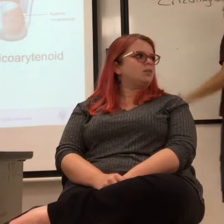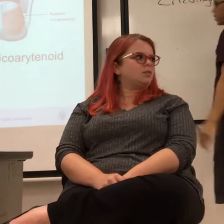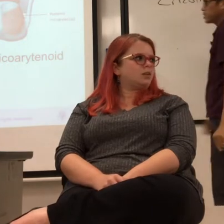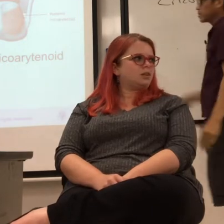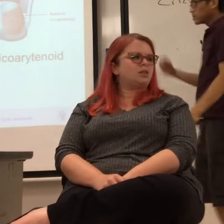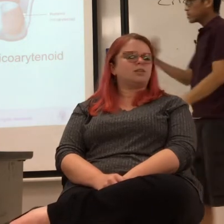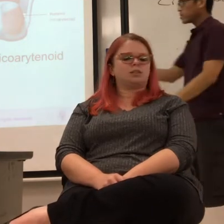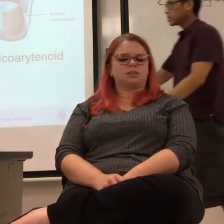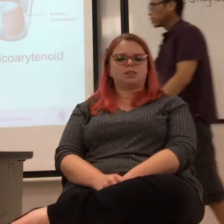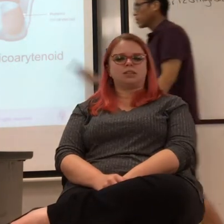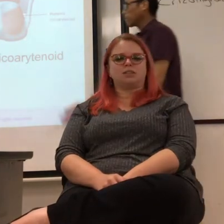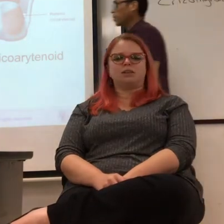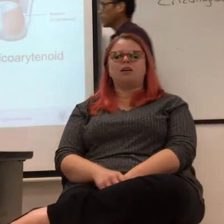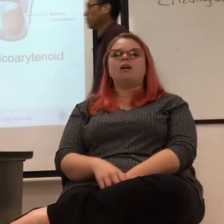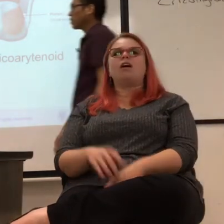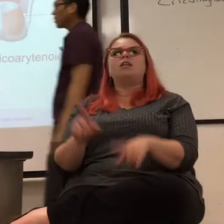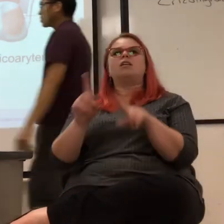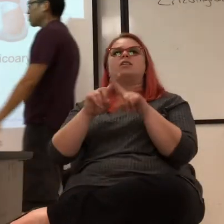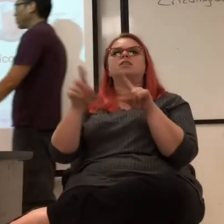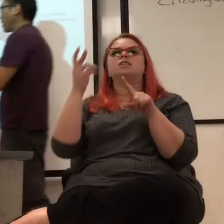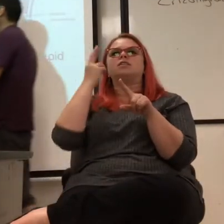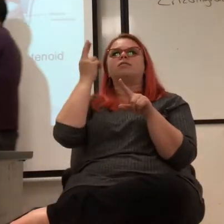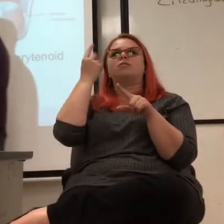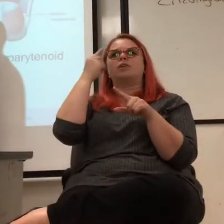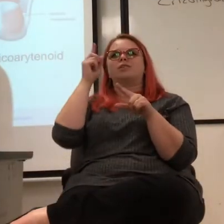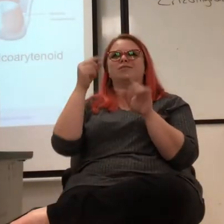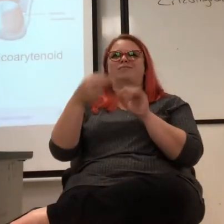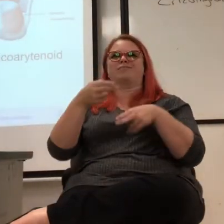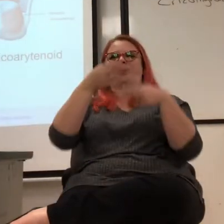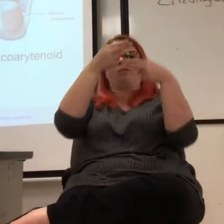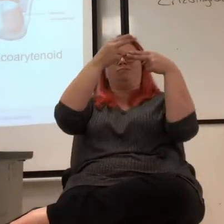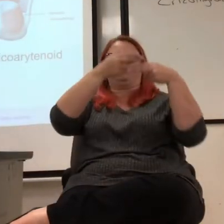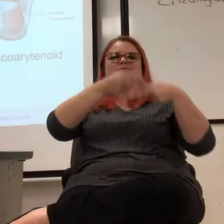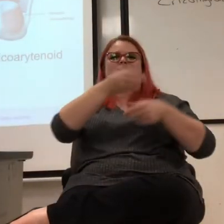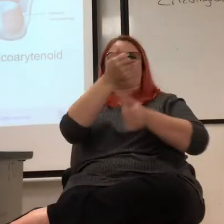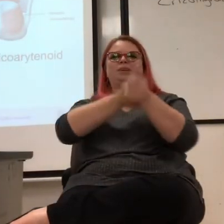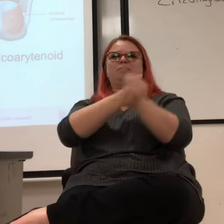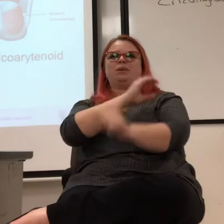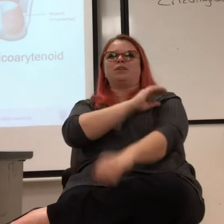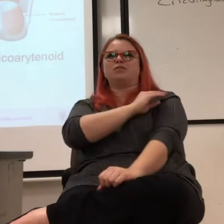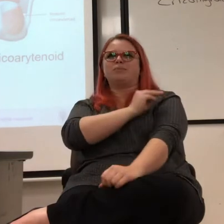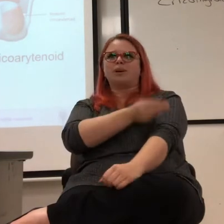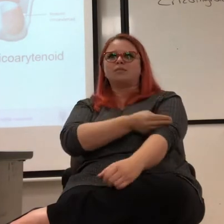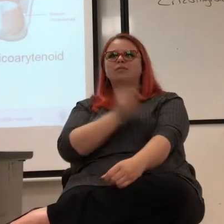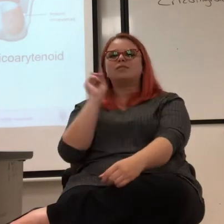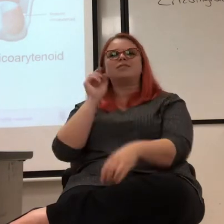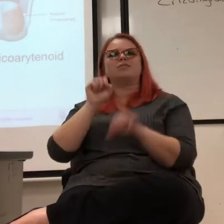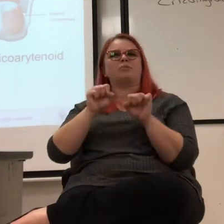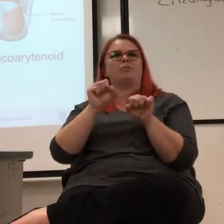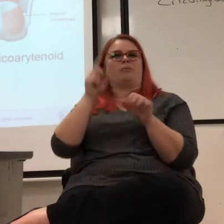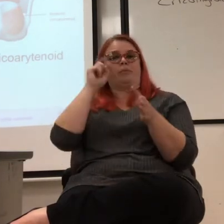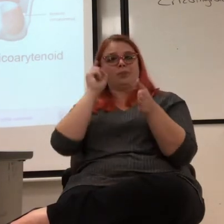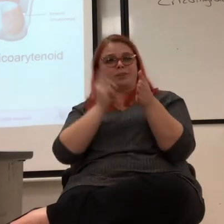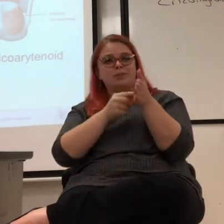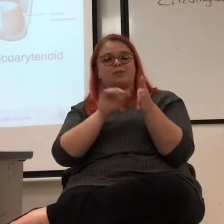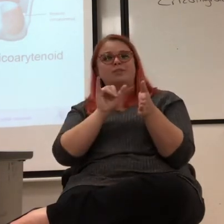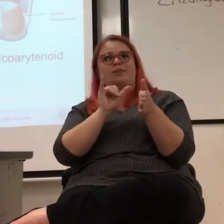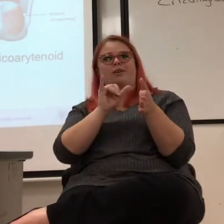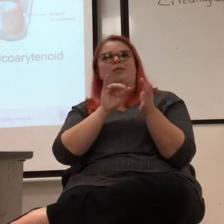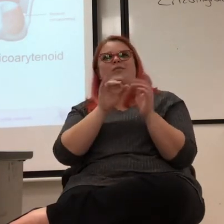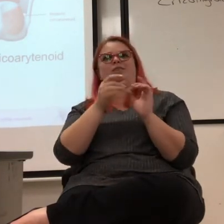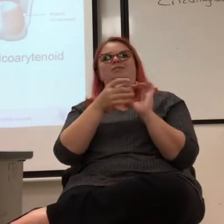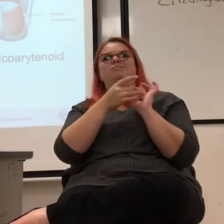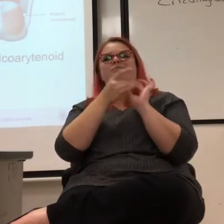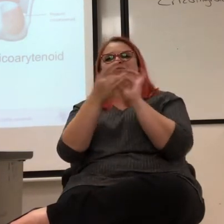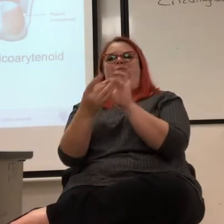There's different reasons for giving the muscles their names. This one, as you can probably tell, is named for the cartilages it attaches